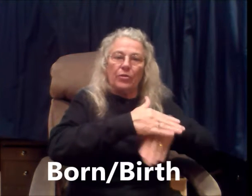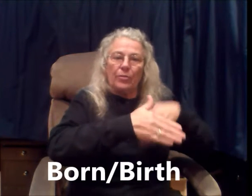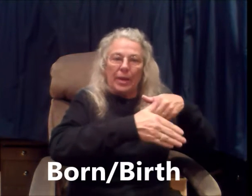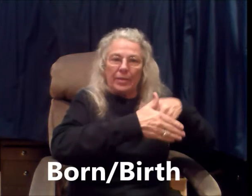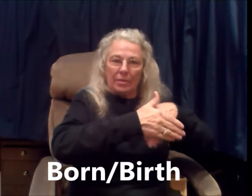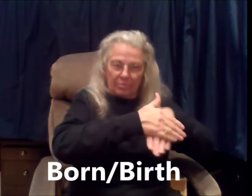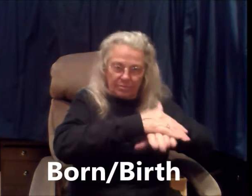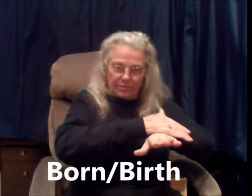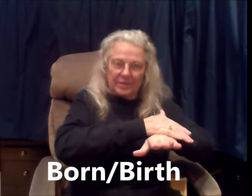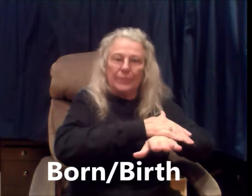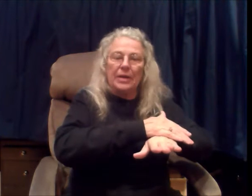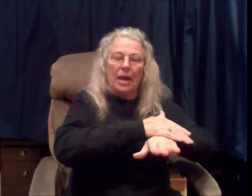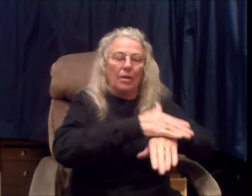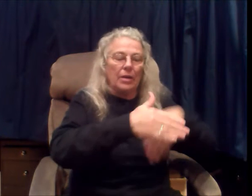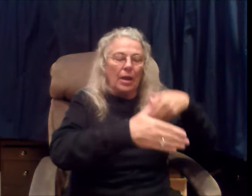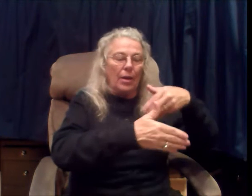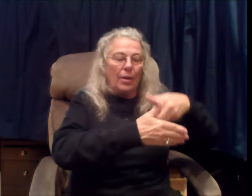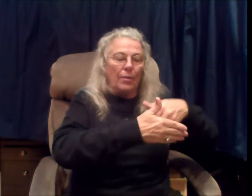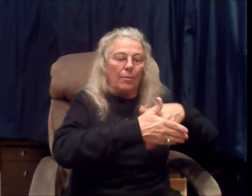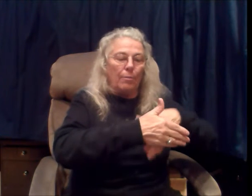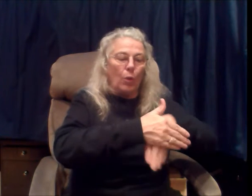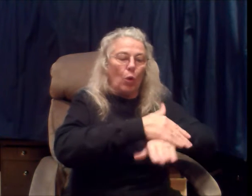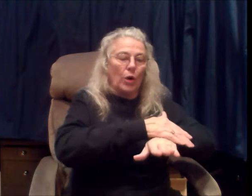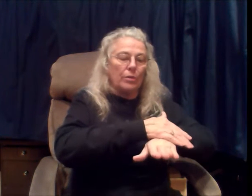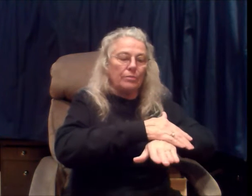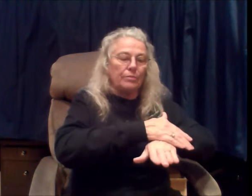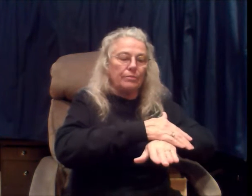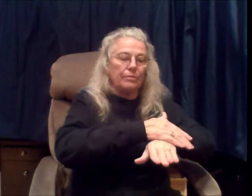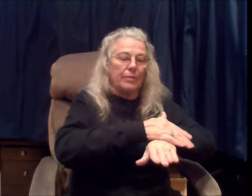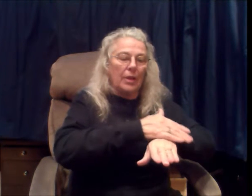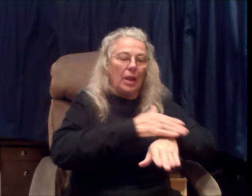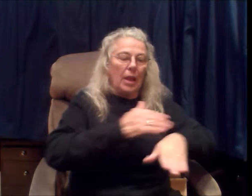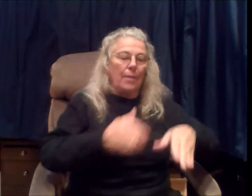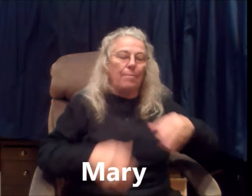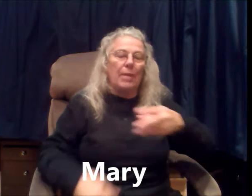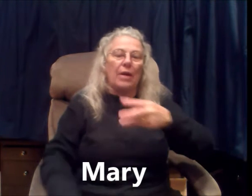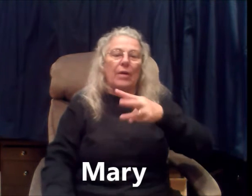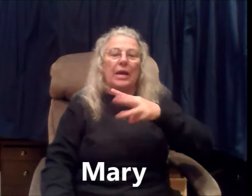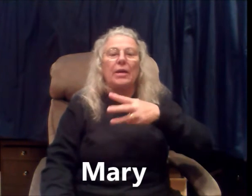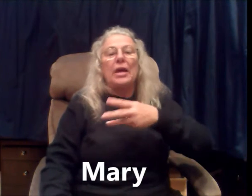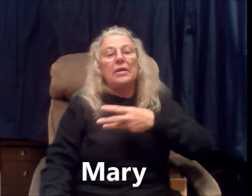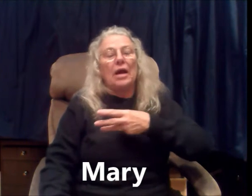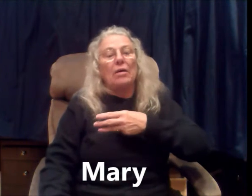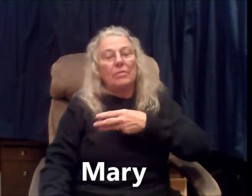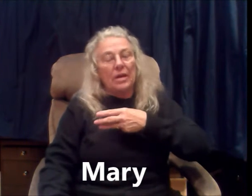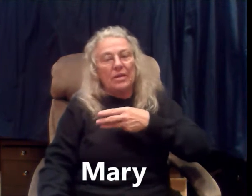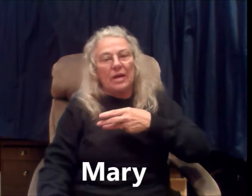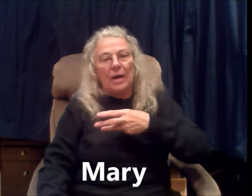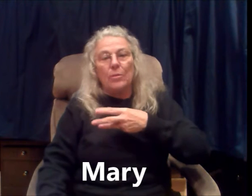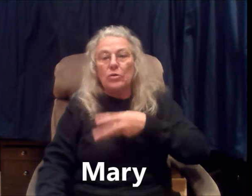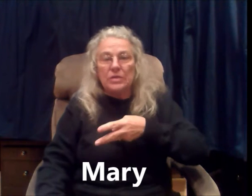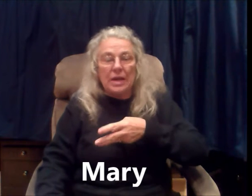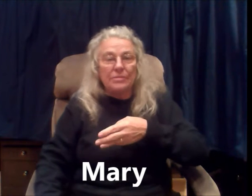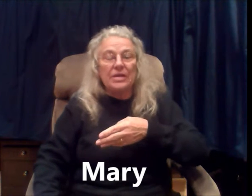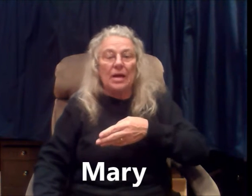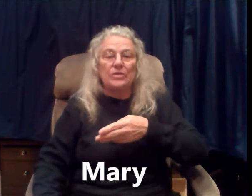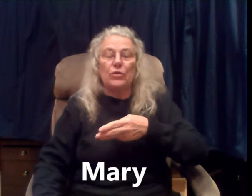the baby slipping out. Born. Mary. Now, most name signs don't